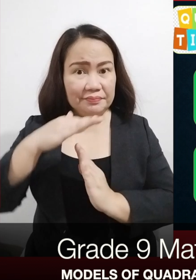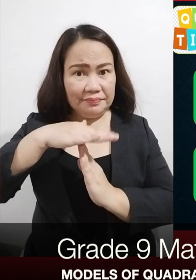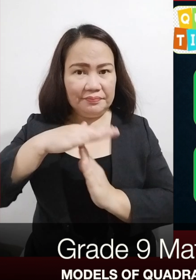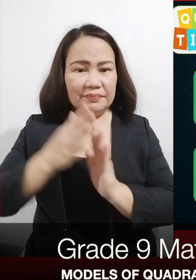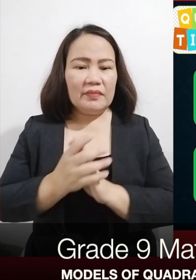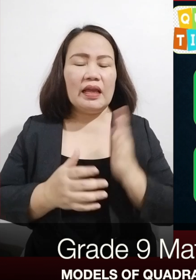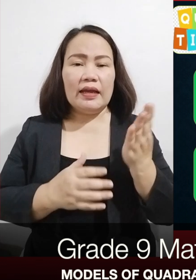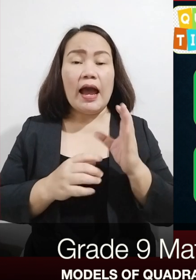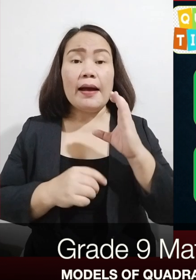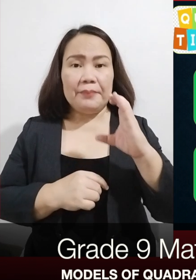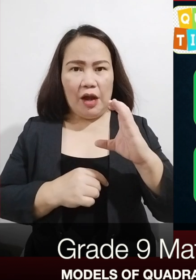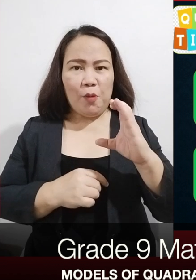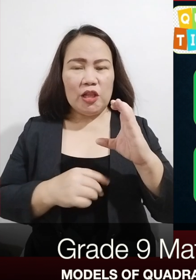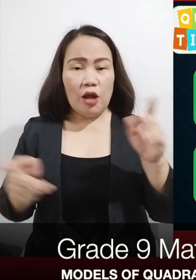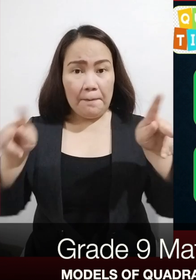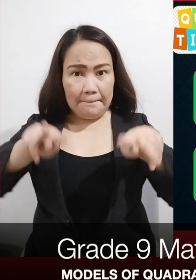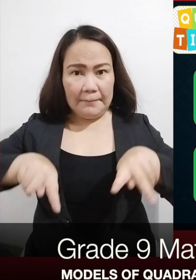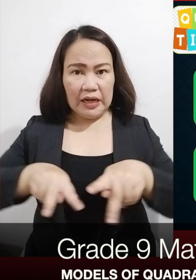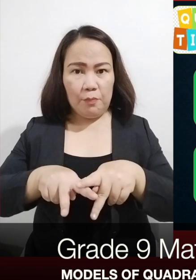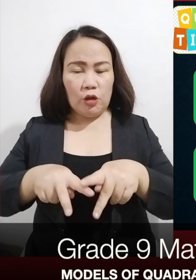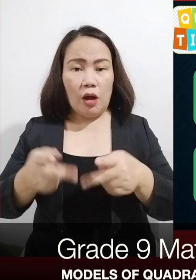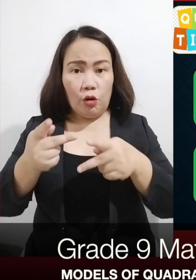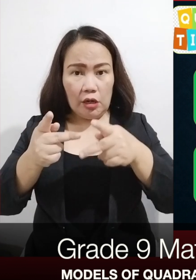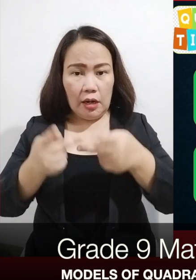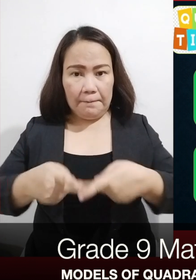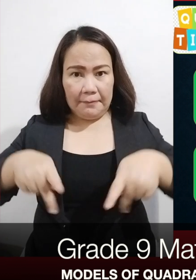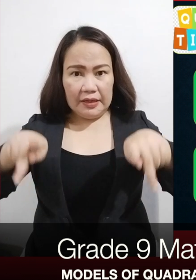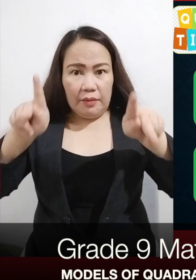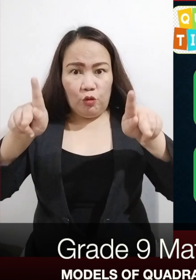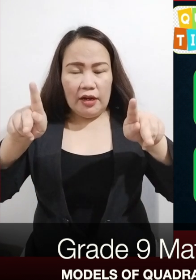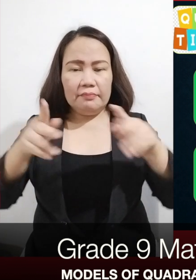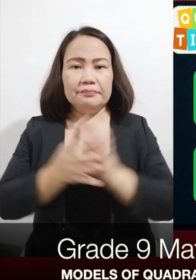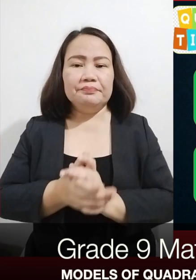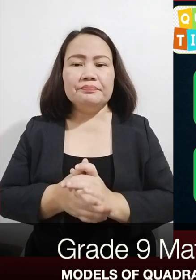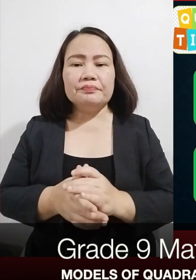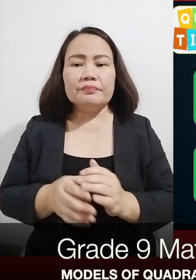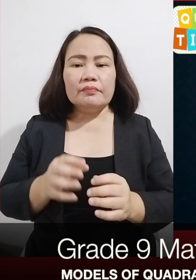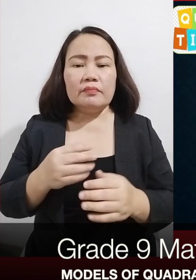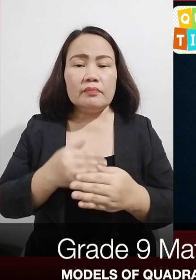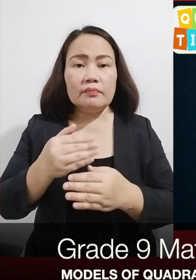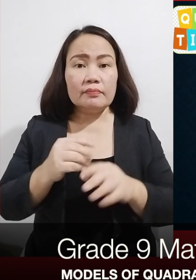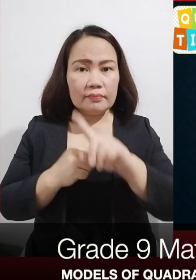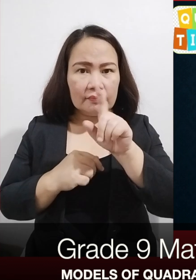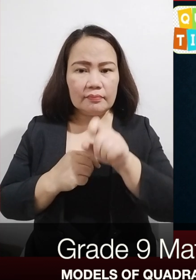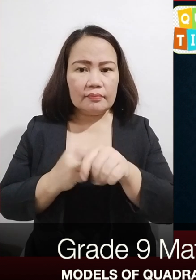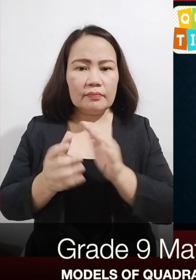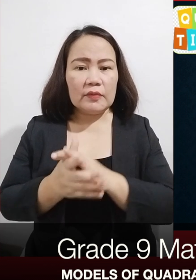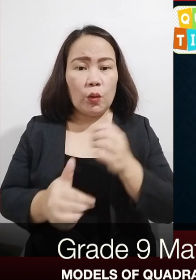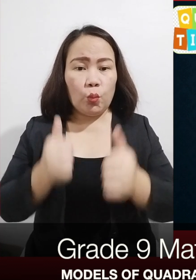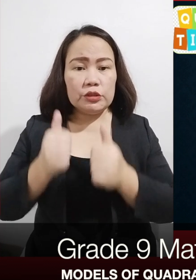Okay, the answer is parabola. Very good. Next question.